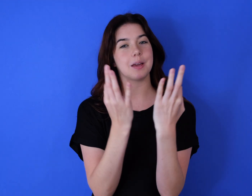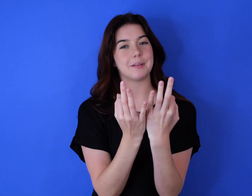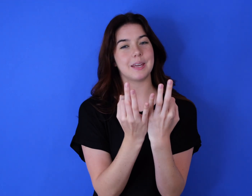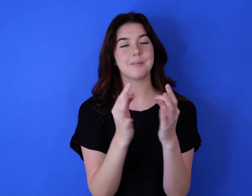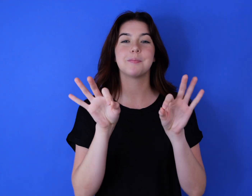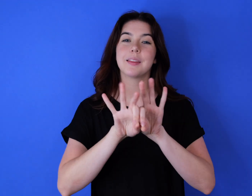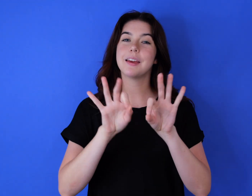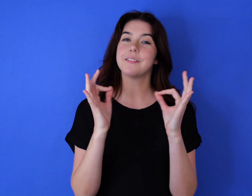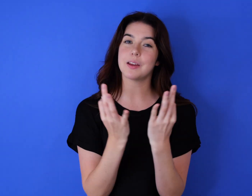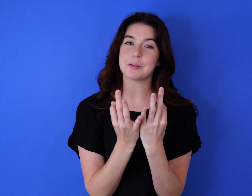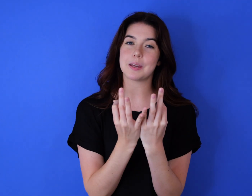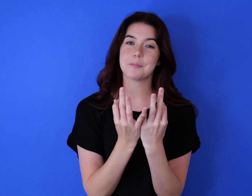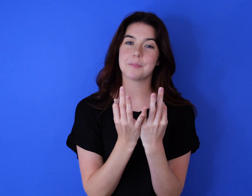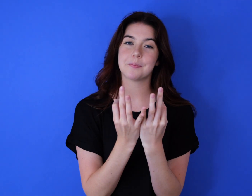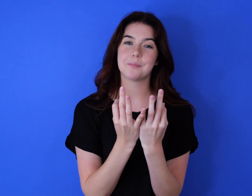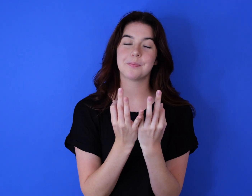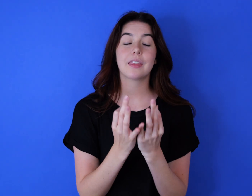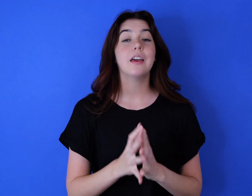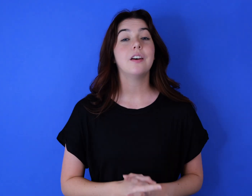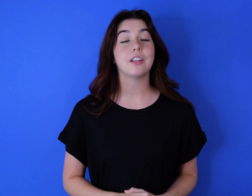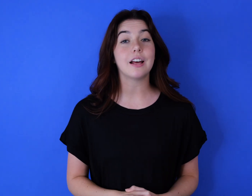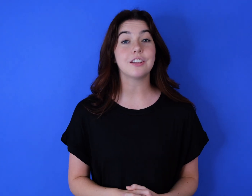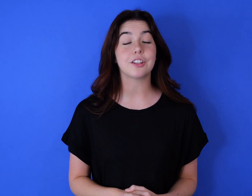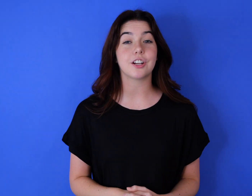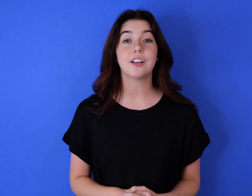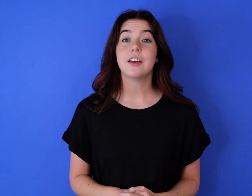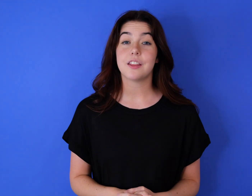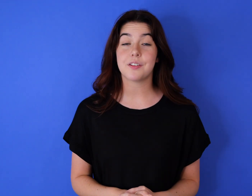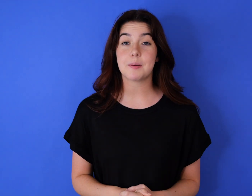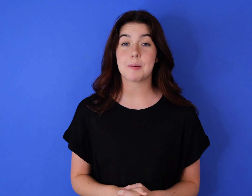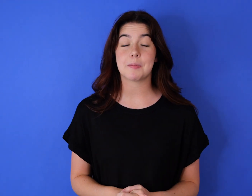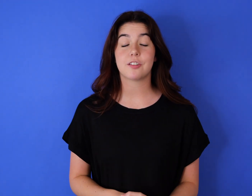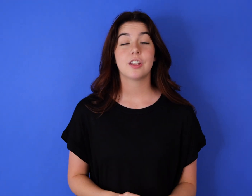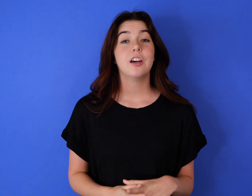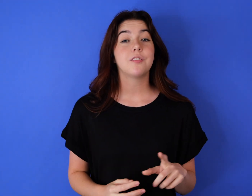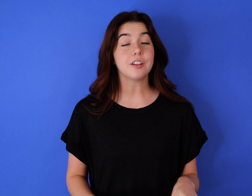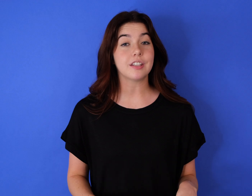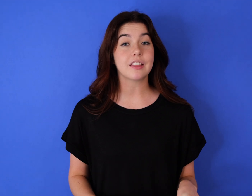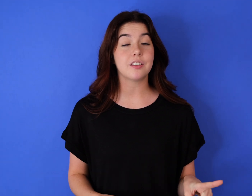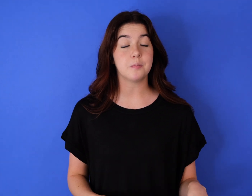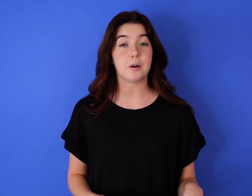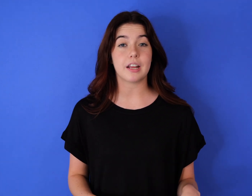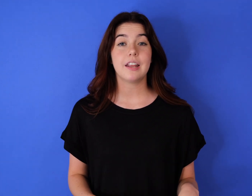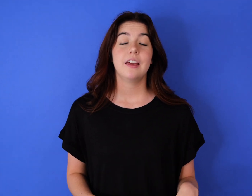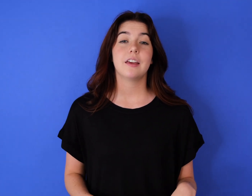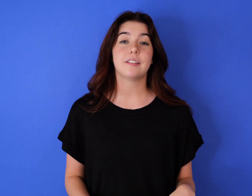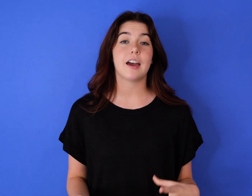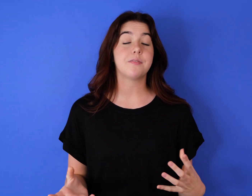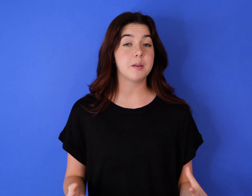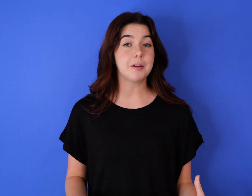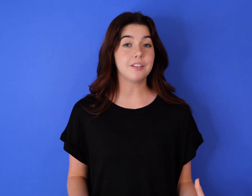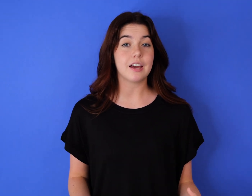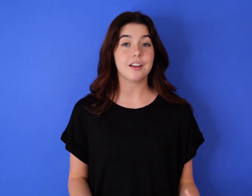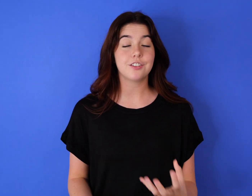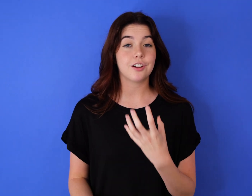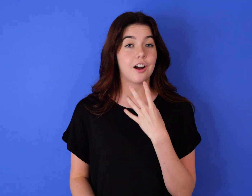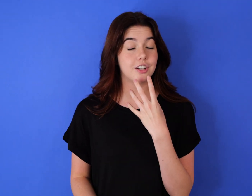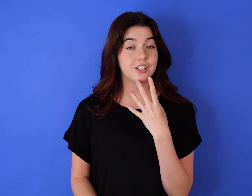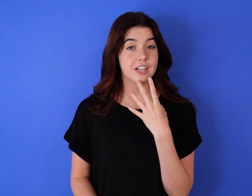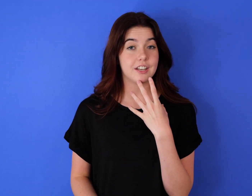family, family. So now let's learn the family members. First thing that's important is that female signs are on your chin,